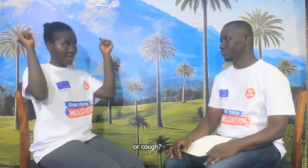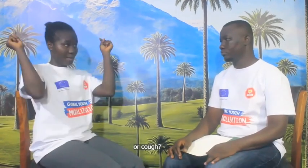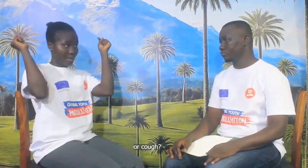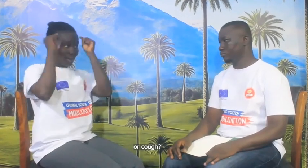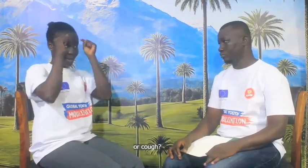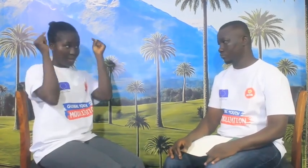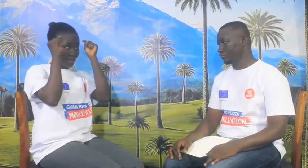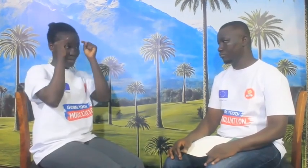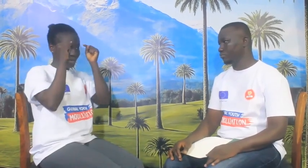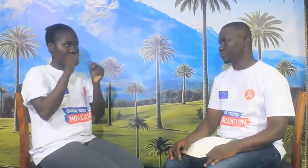headache,